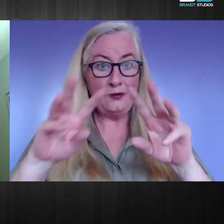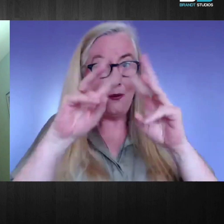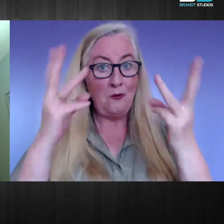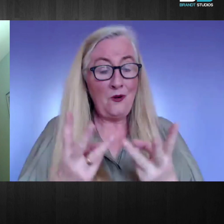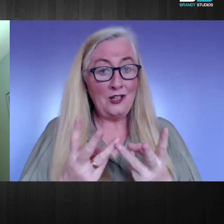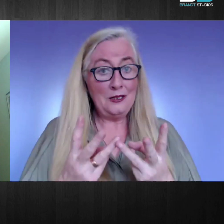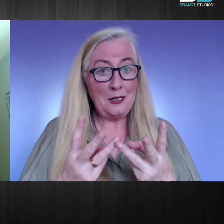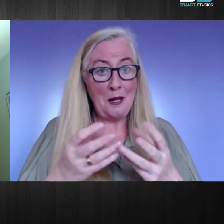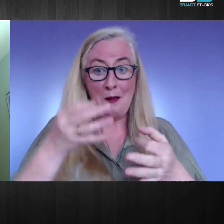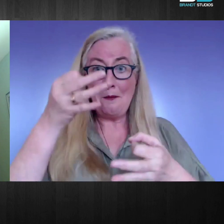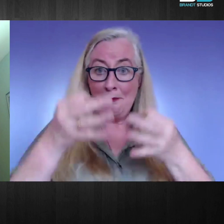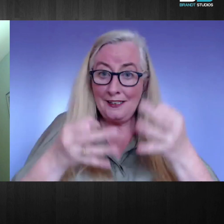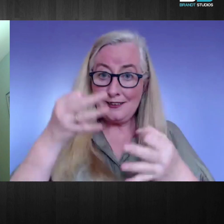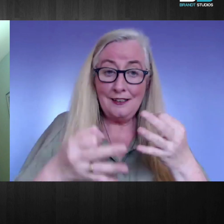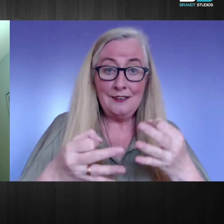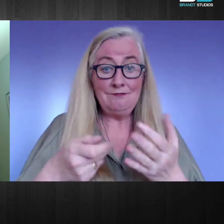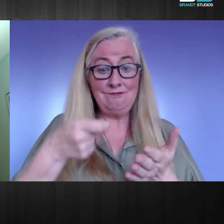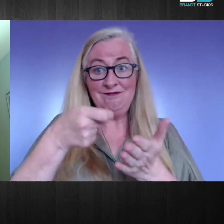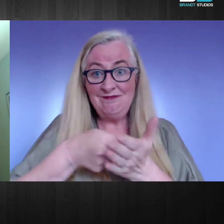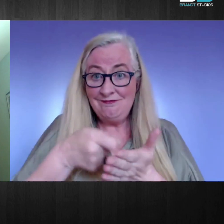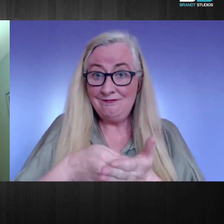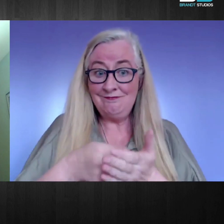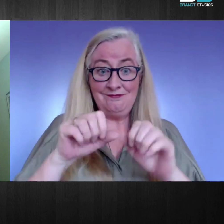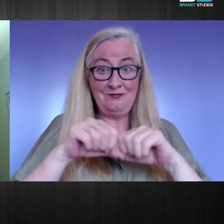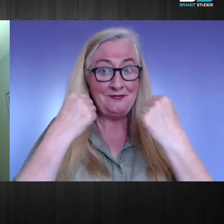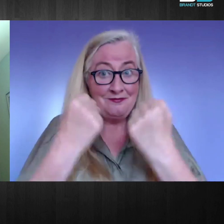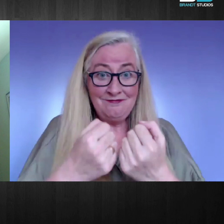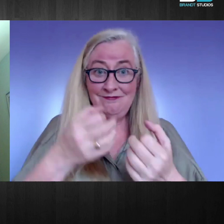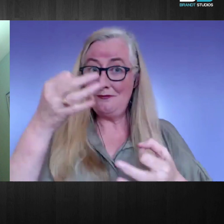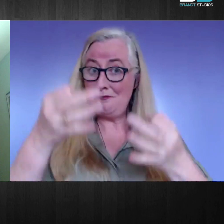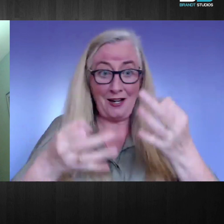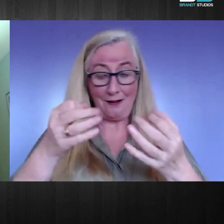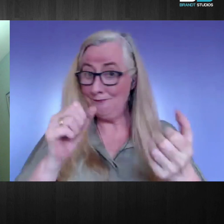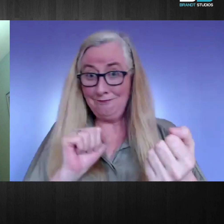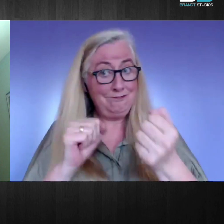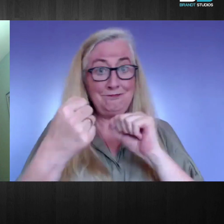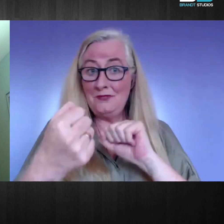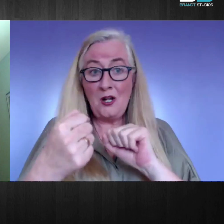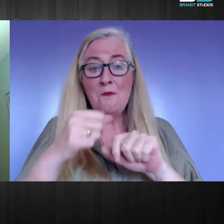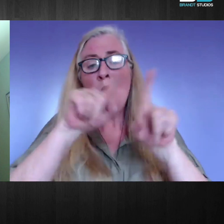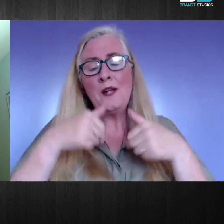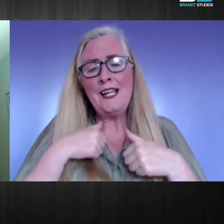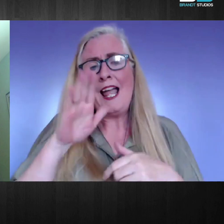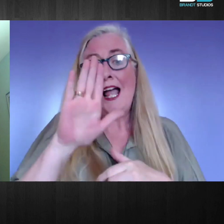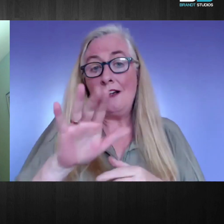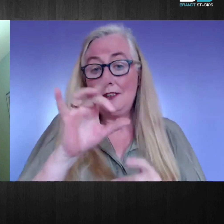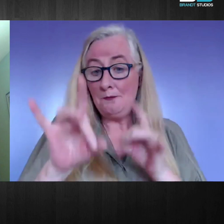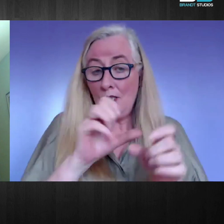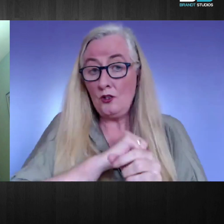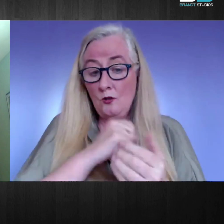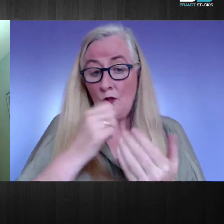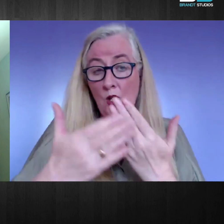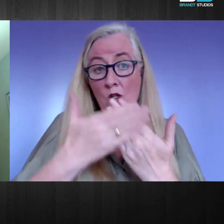environmental shifts. More than ever, I think we need to ensure that young people are capable of being global